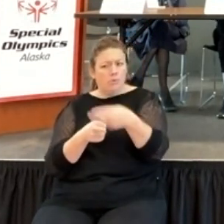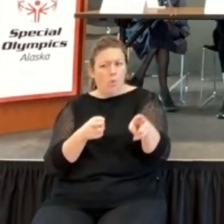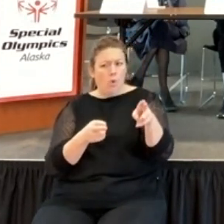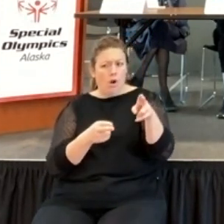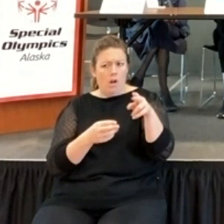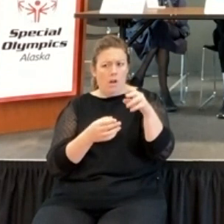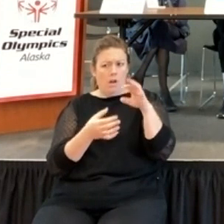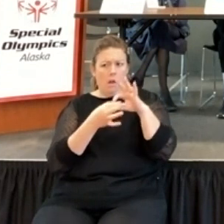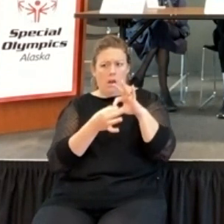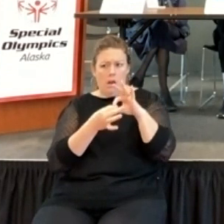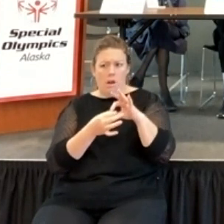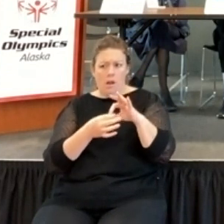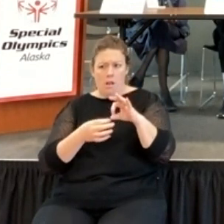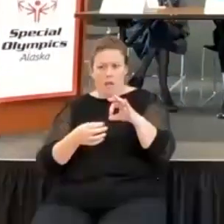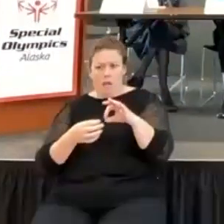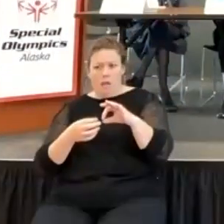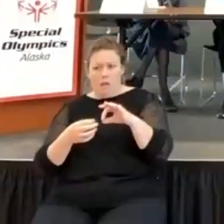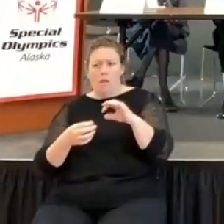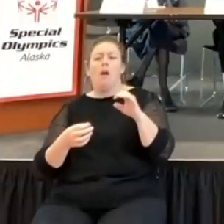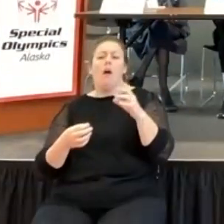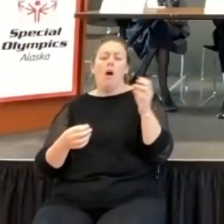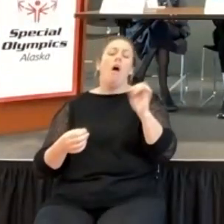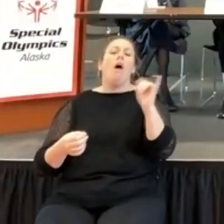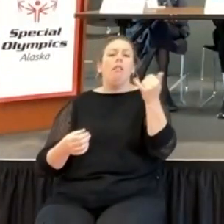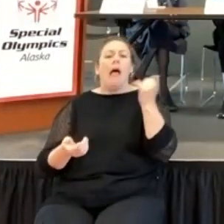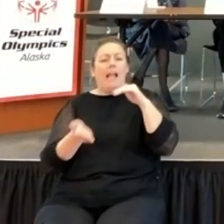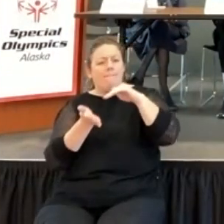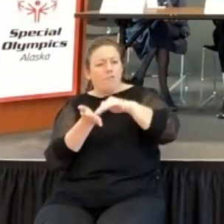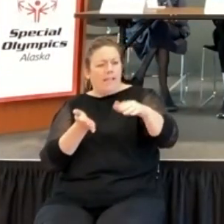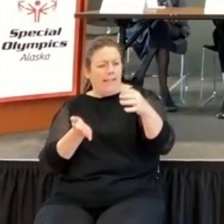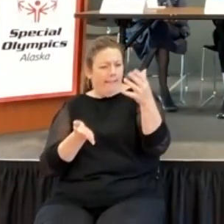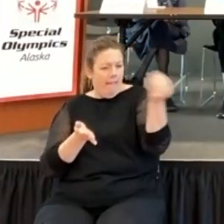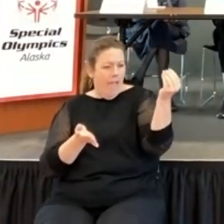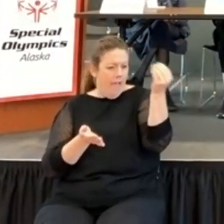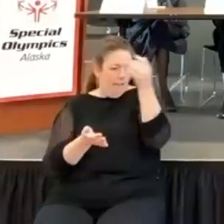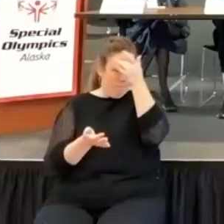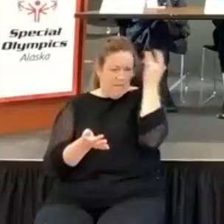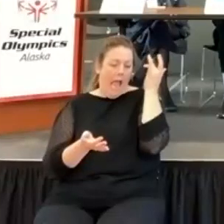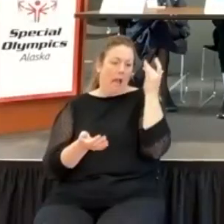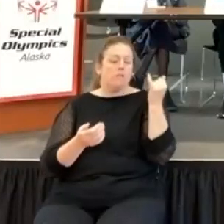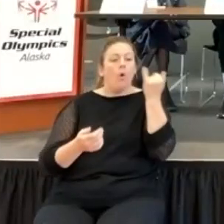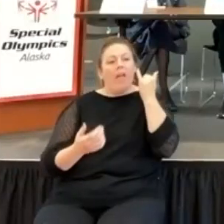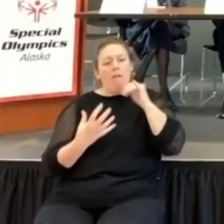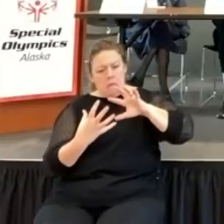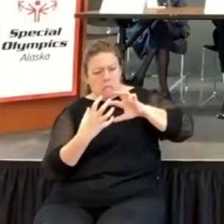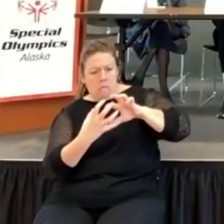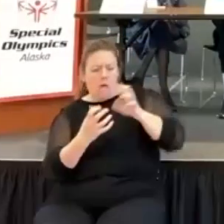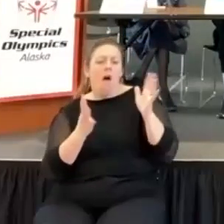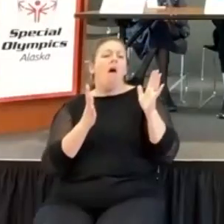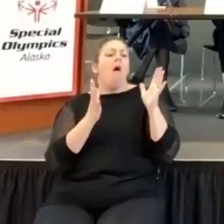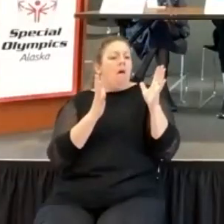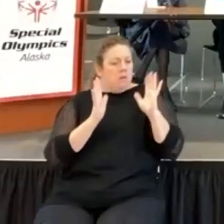Unforgiveness, you pay a big price for it. And the longer you keep it, the bigger the price you pay. And so I like